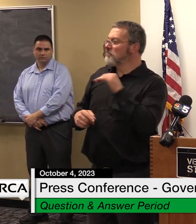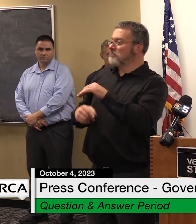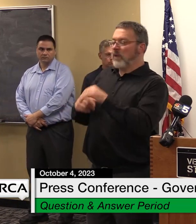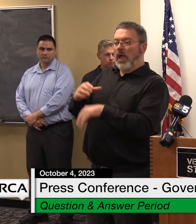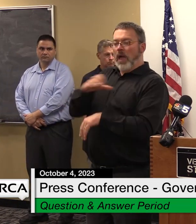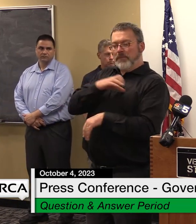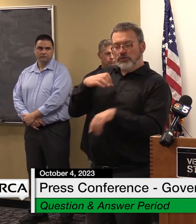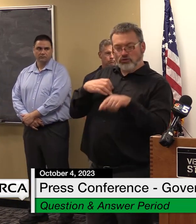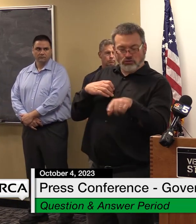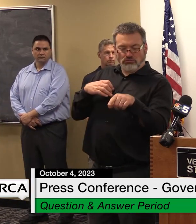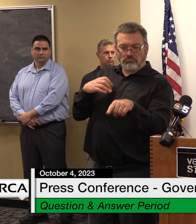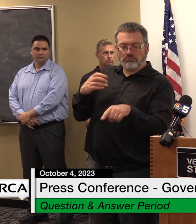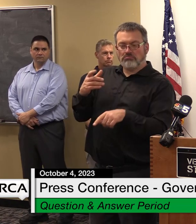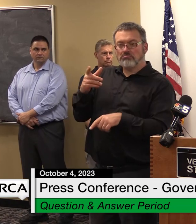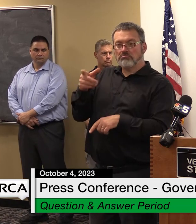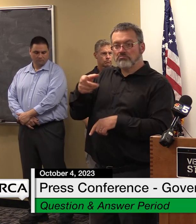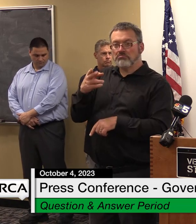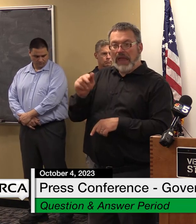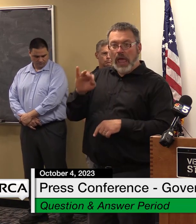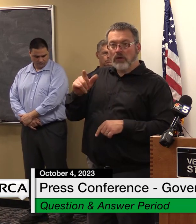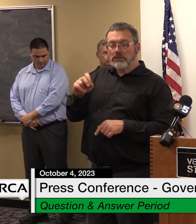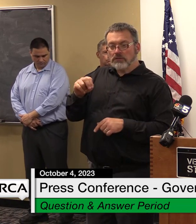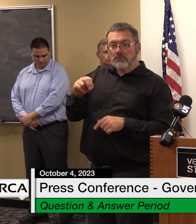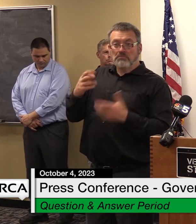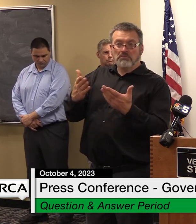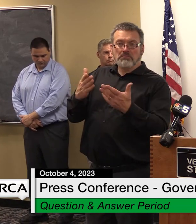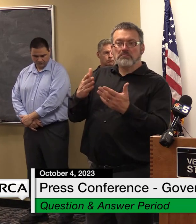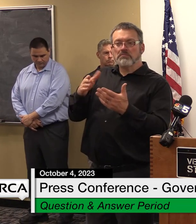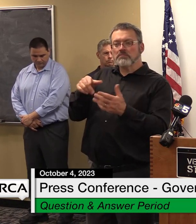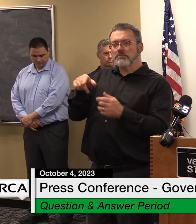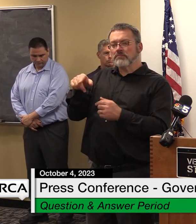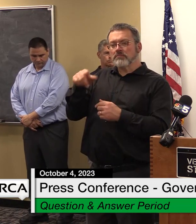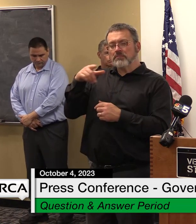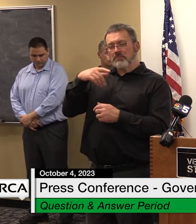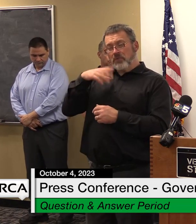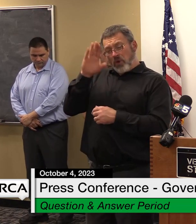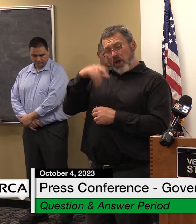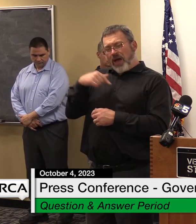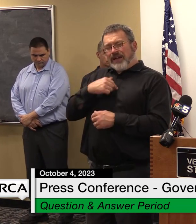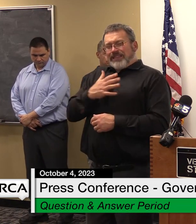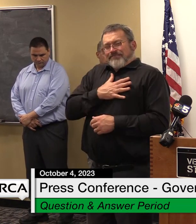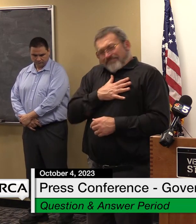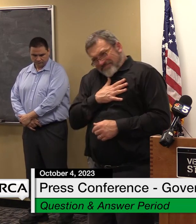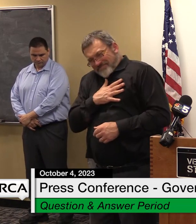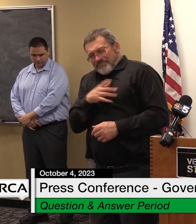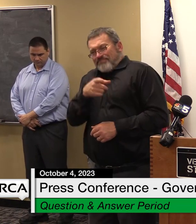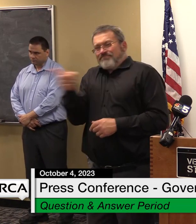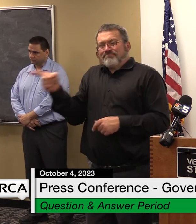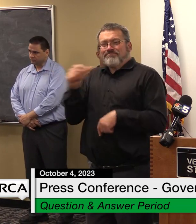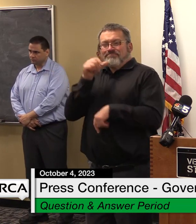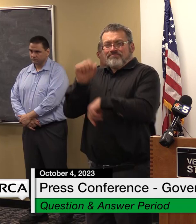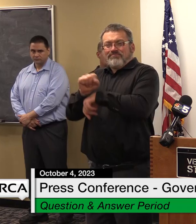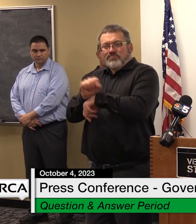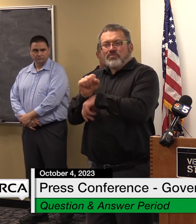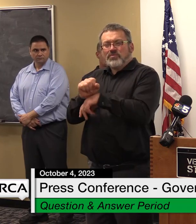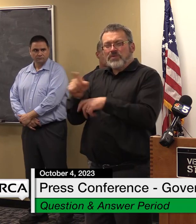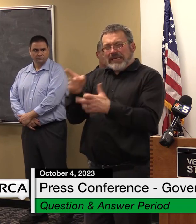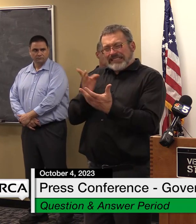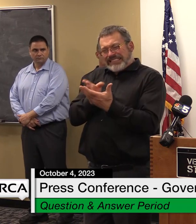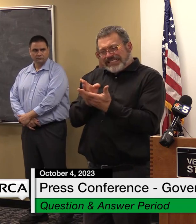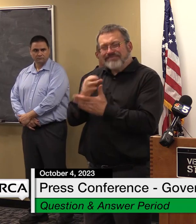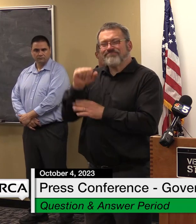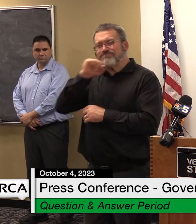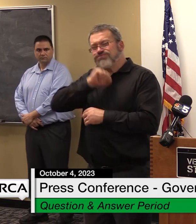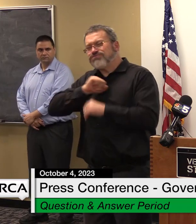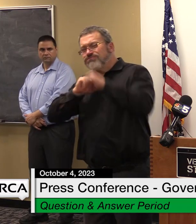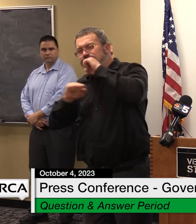but I do have a lot of sympathy for anyone, and we should find a way through this, because anyone who is connected with a